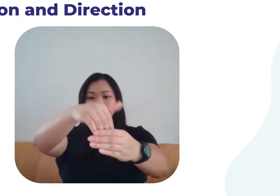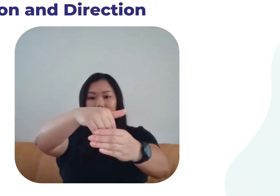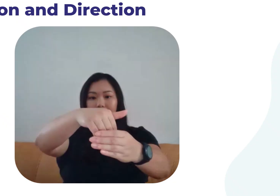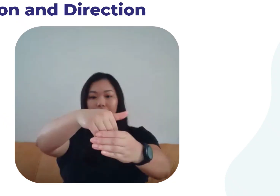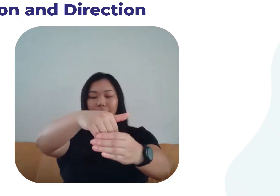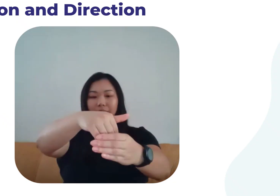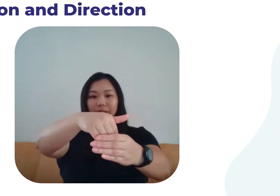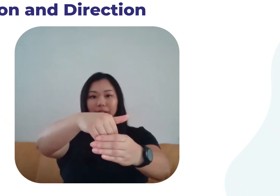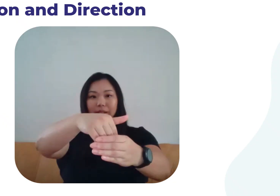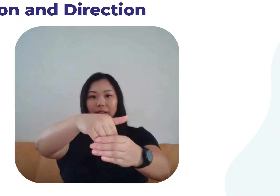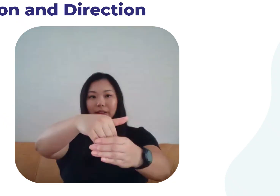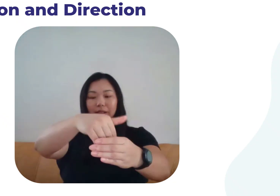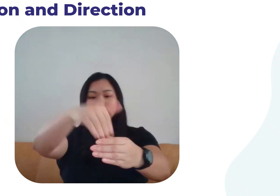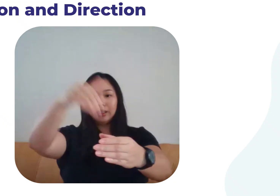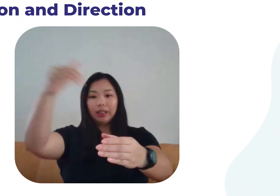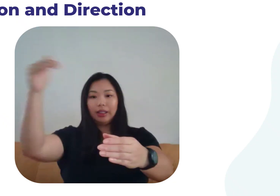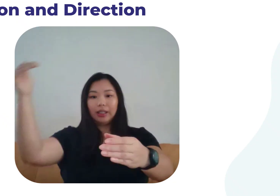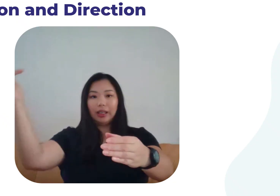In,